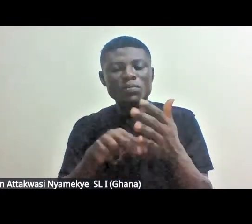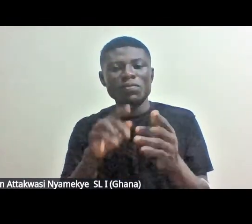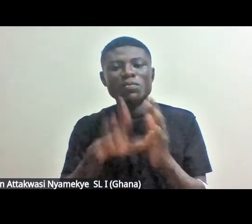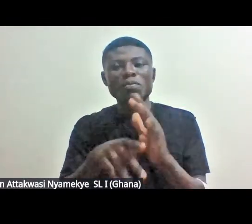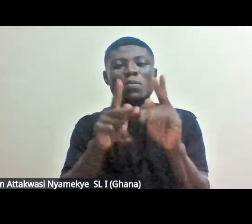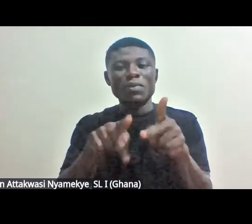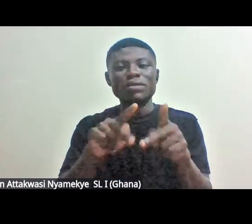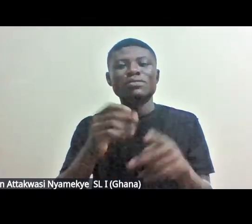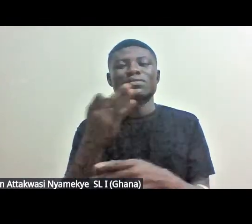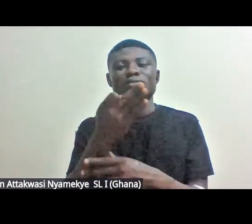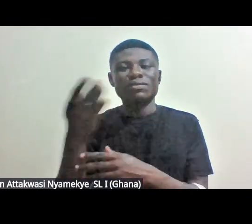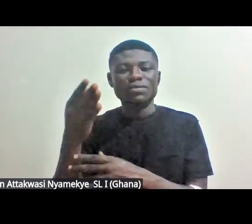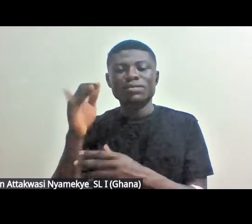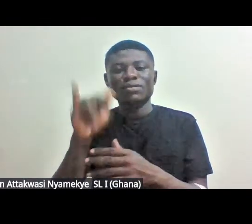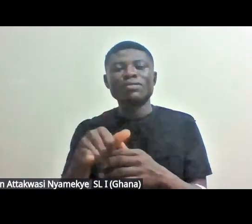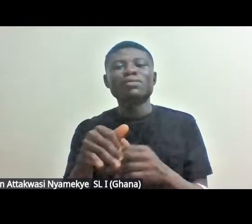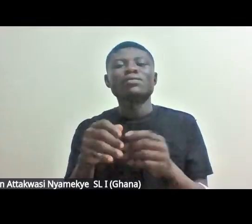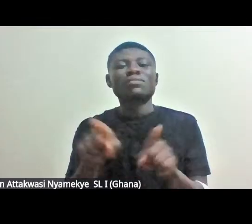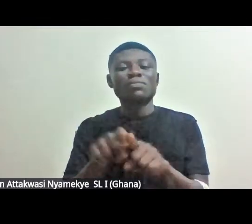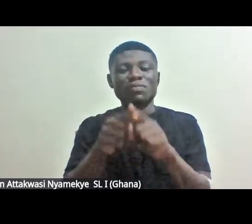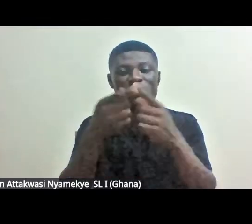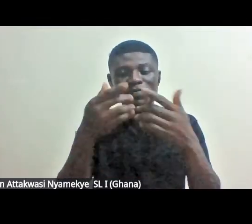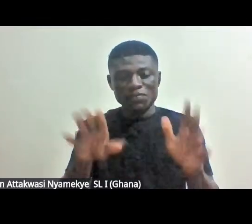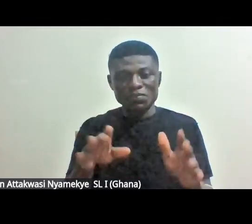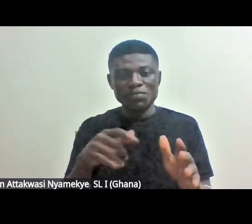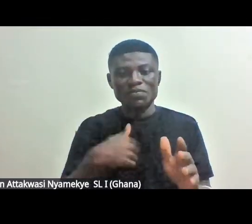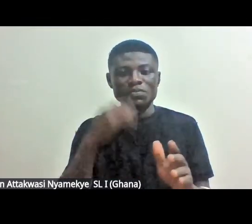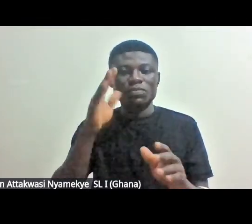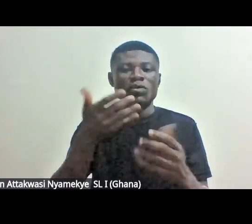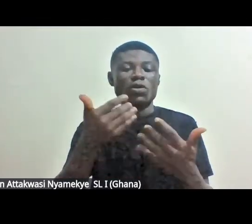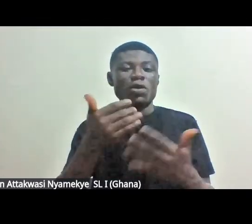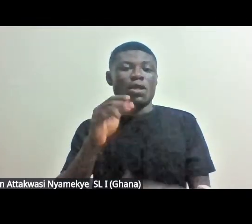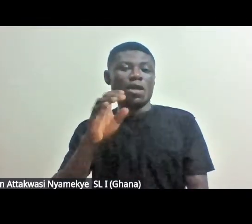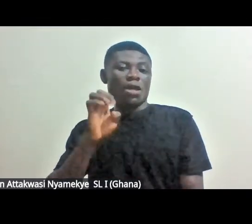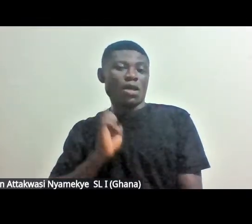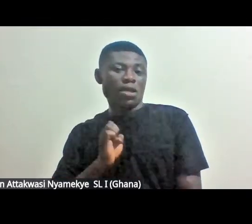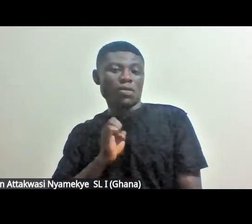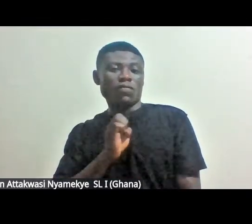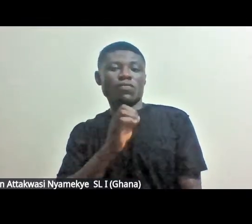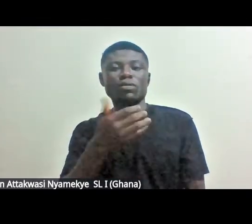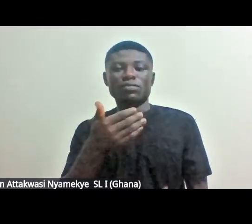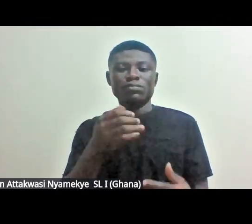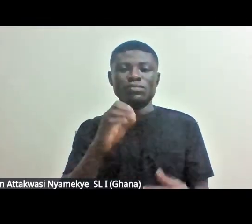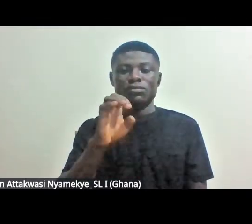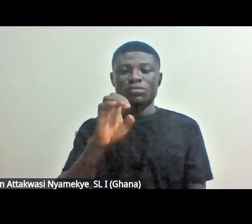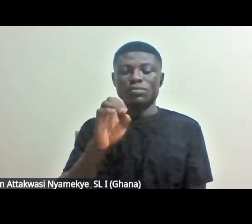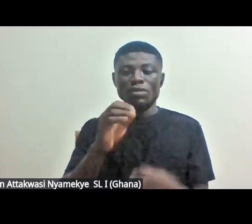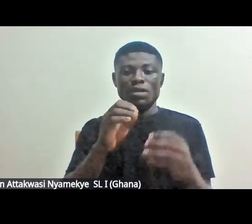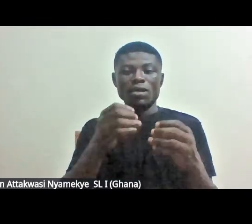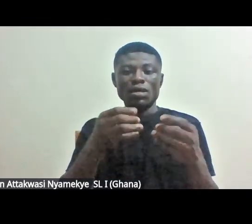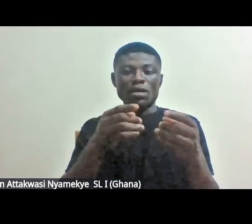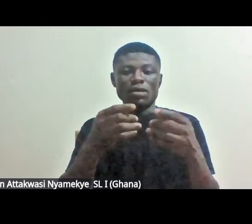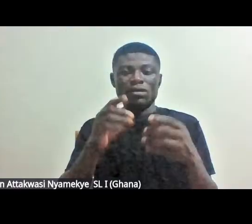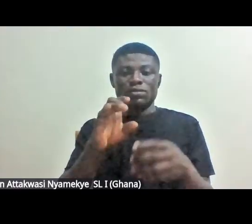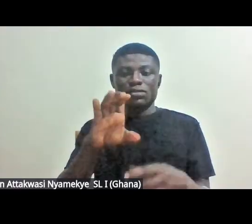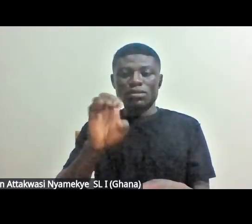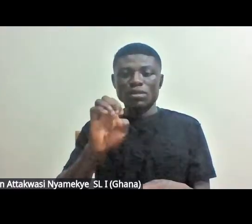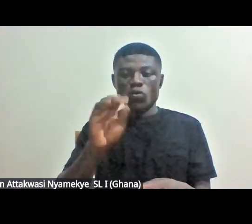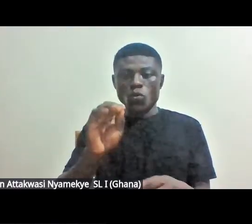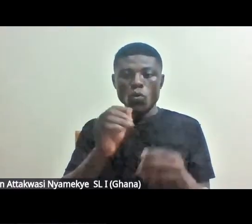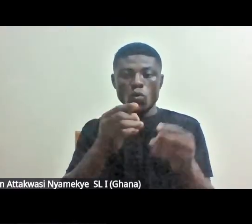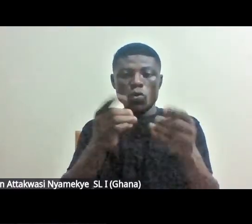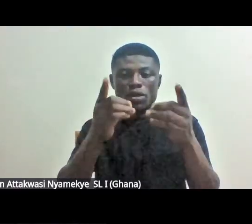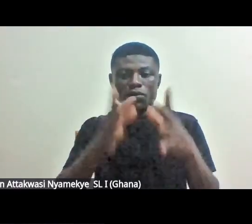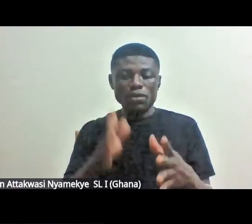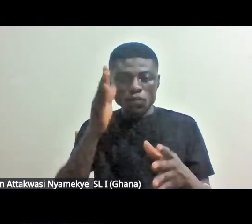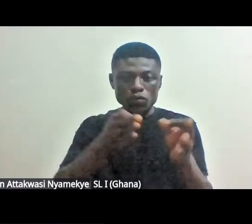facilitator's bio, after which our executive director, who is here, Roslyn Trenati, will also speak for a few minutes, and then we'll head